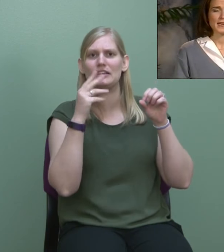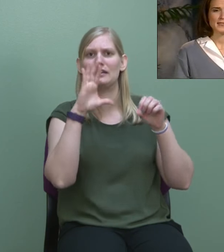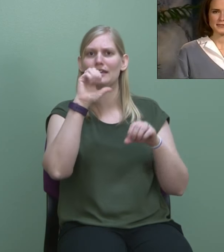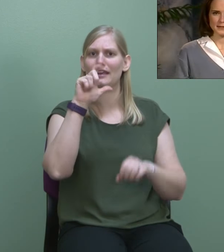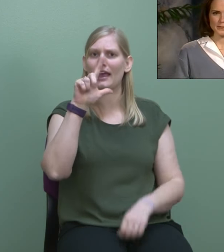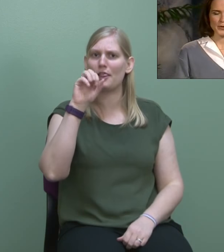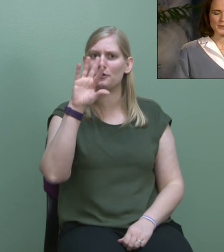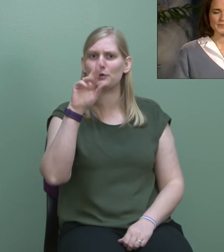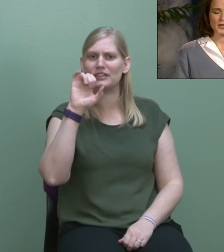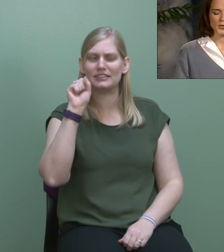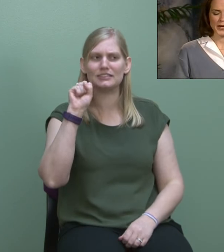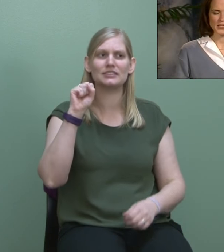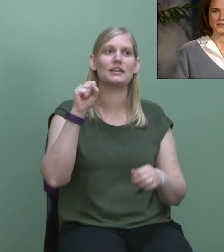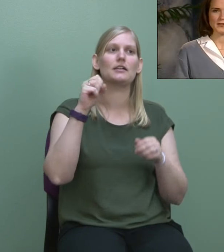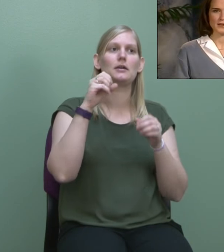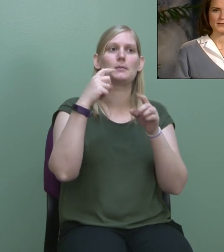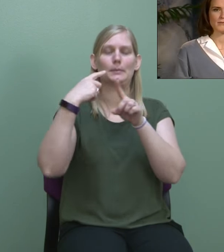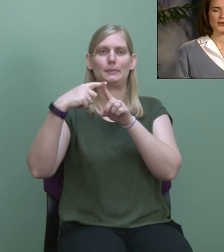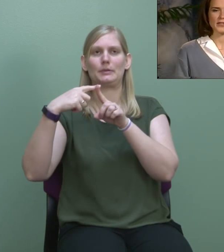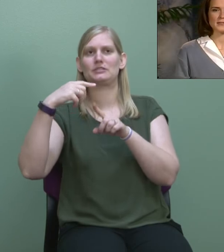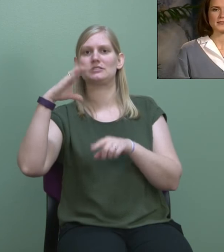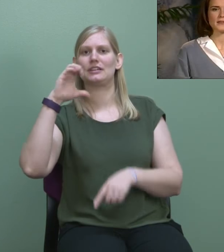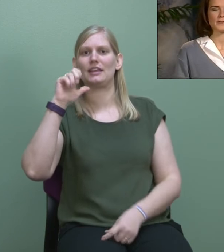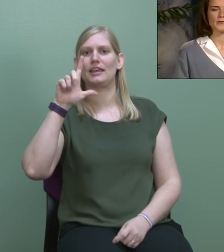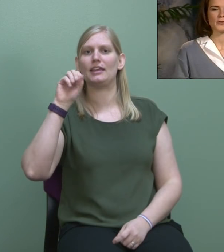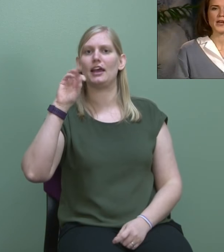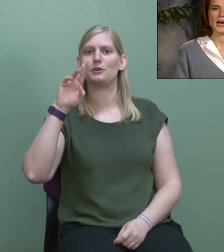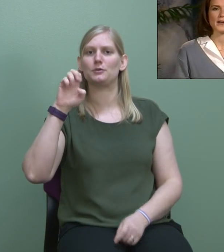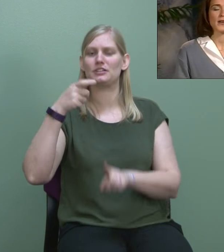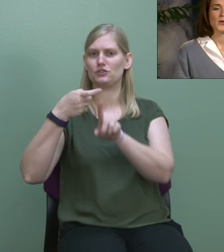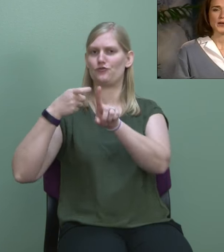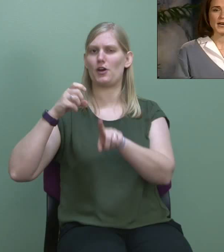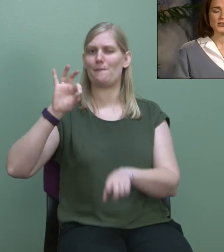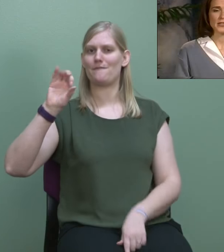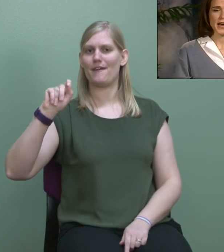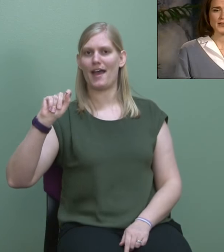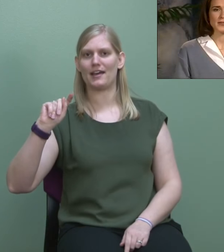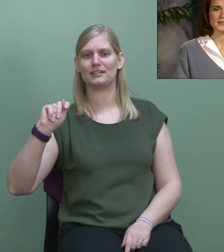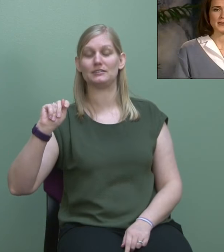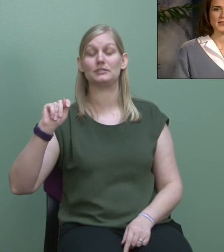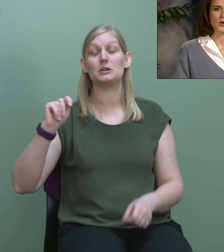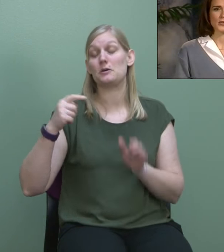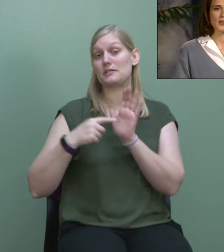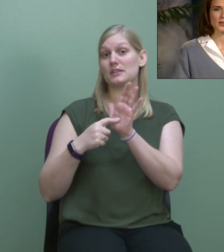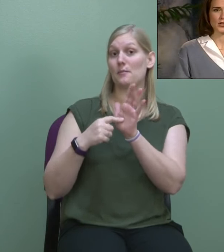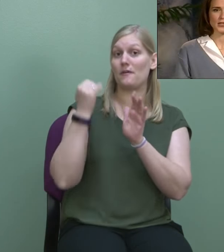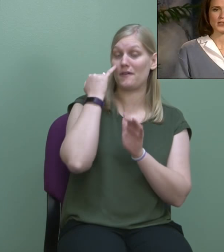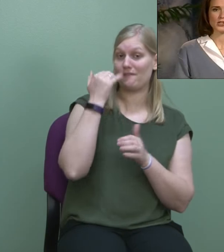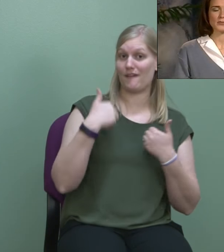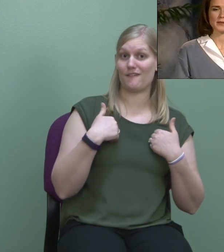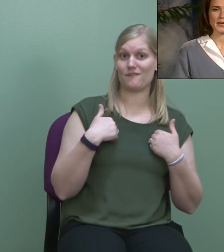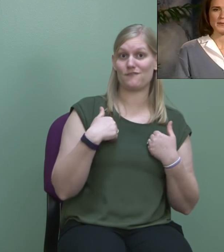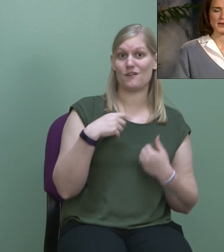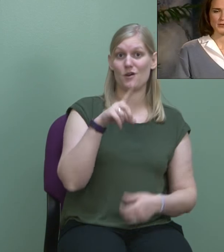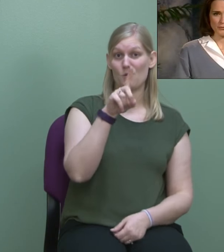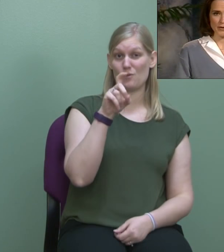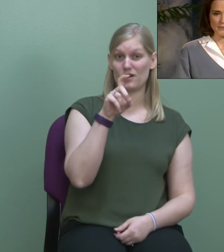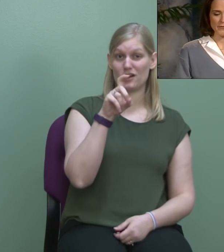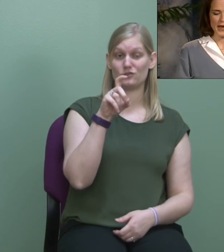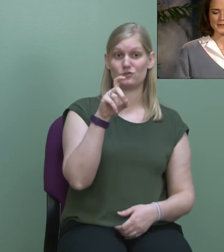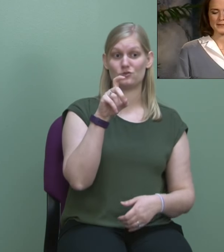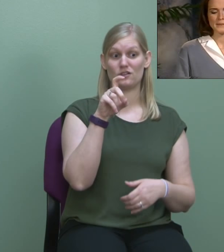fat. It's a simple equation. For instance, if the food had 100 calories in it, only 30 should be